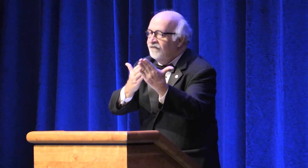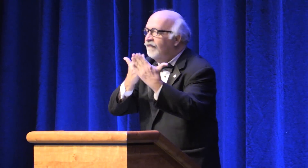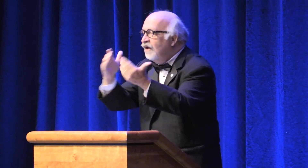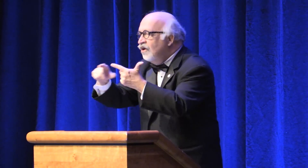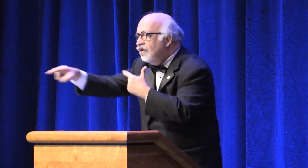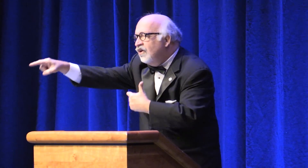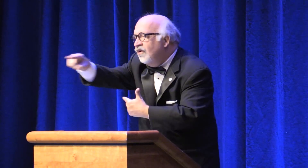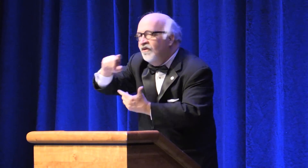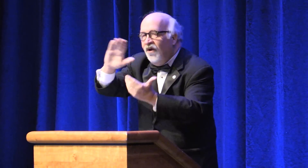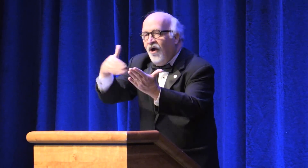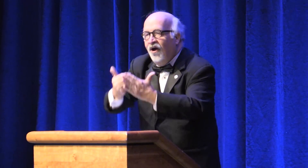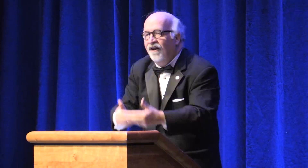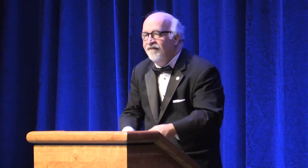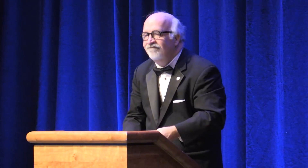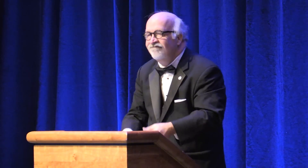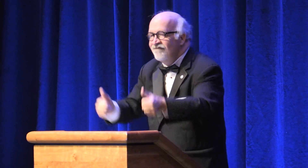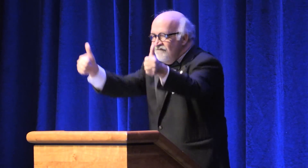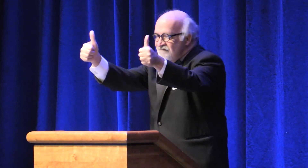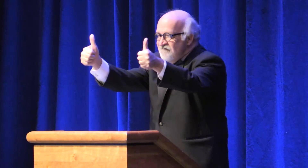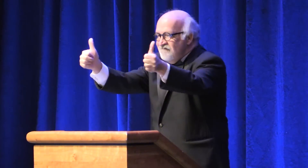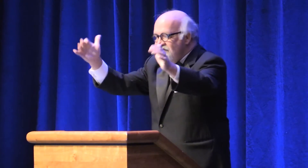Again, thank you. Thank you to you all.